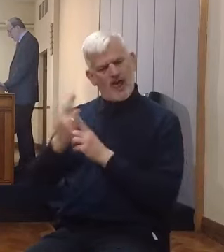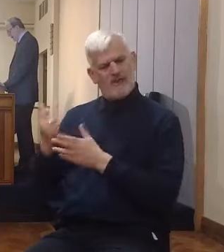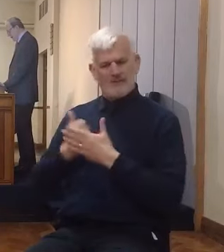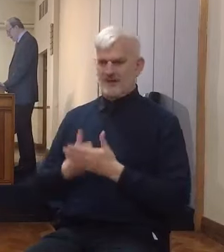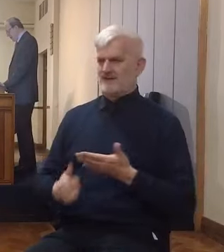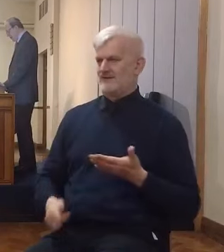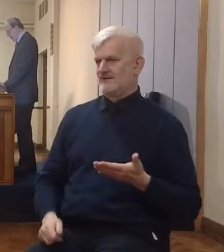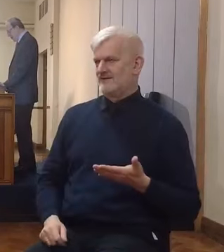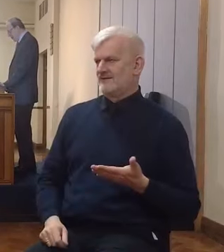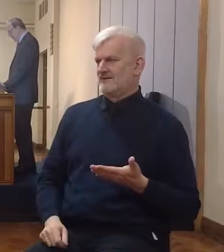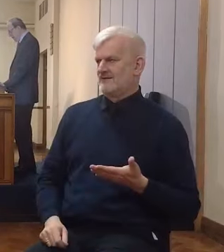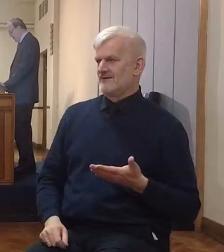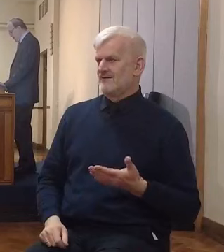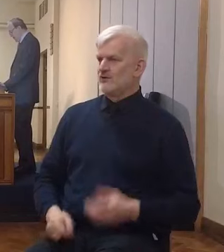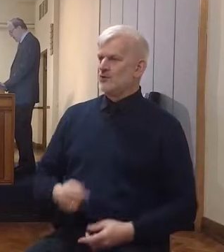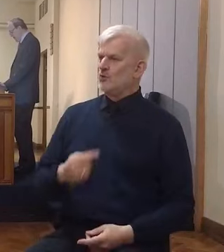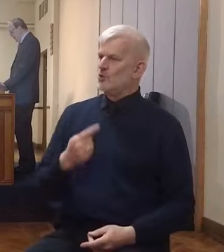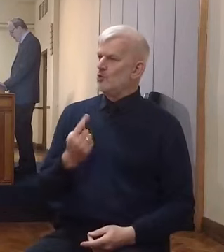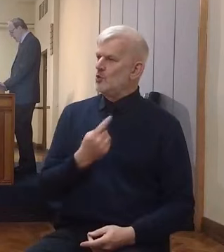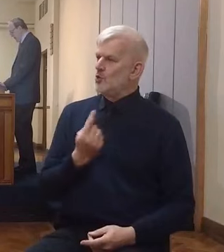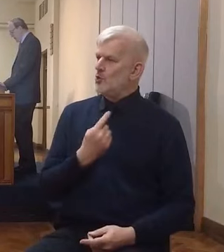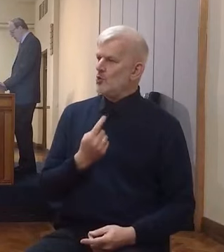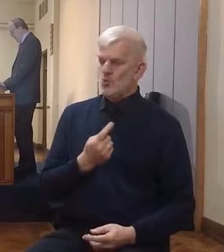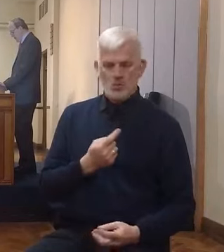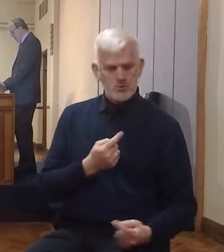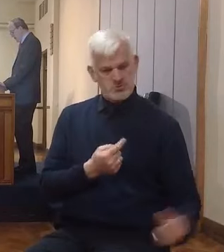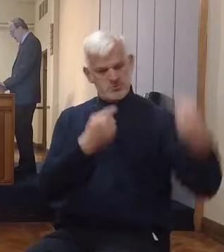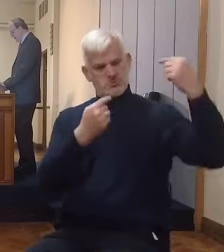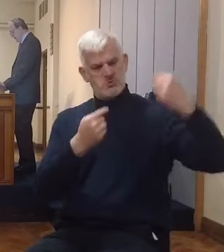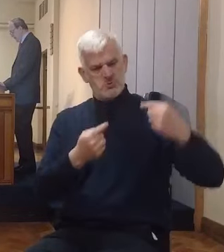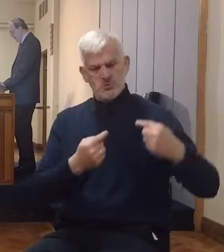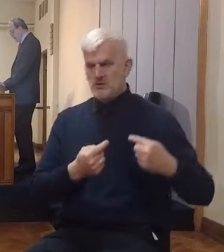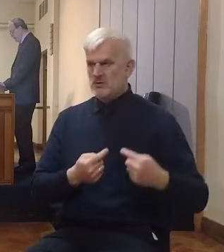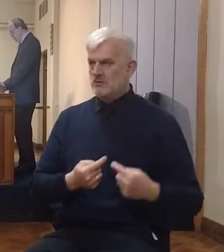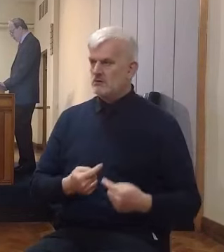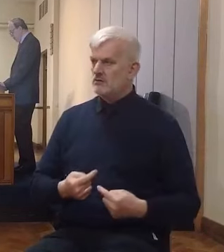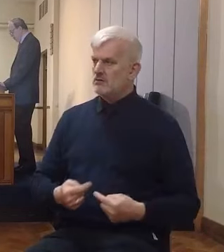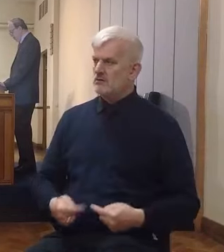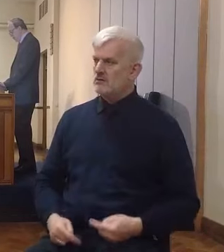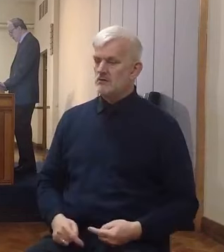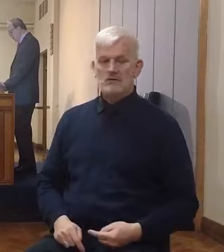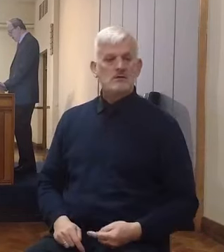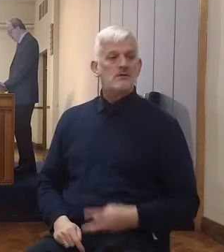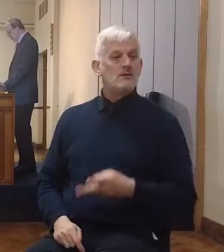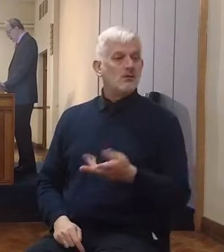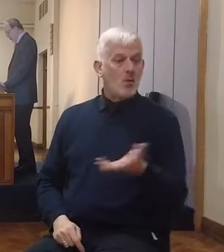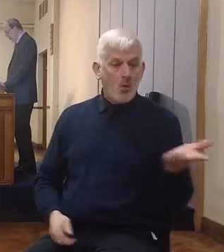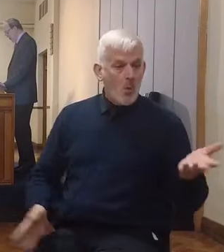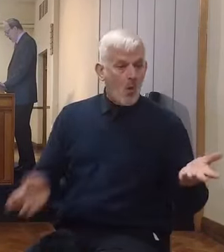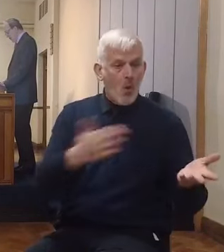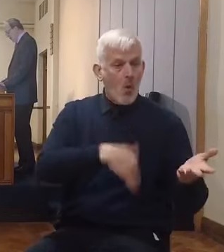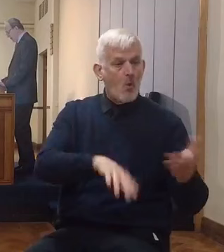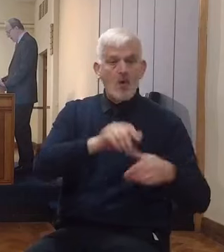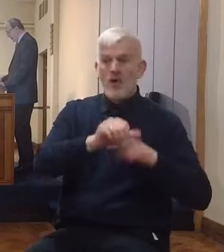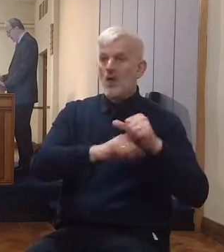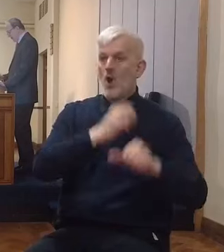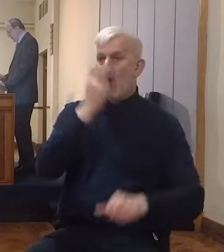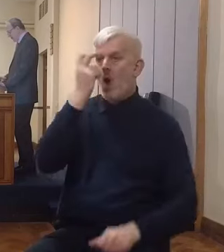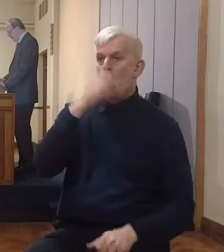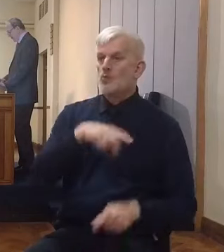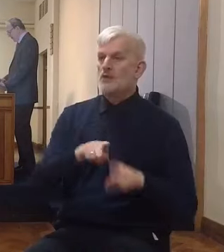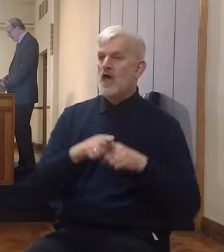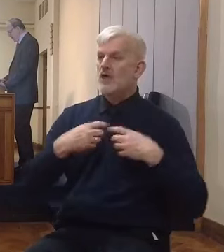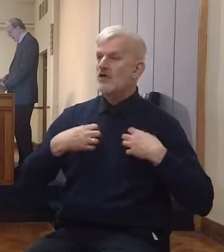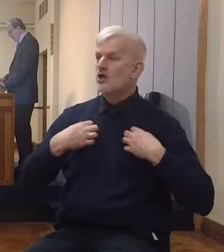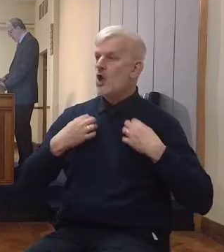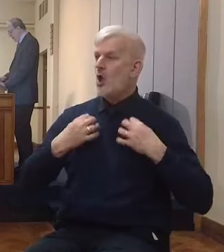me. Who is he that shall condemn me? Lo, they all shall wax old as a garment, the